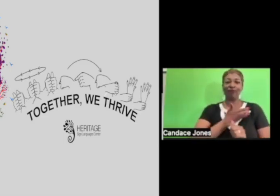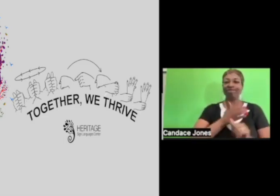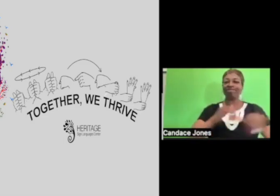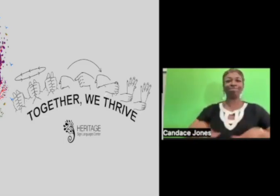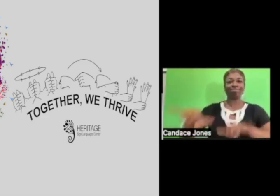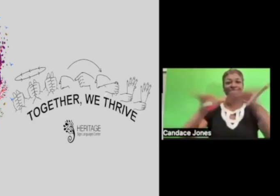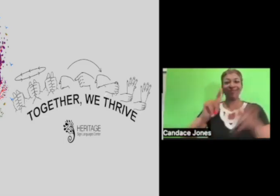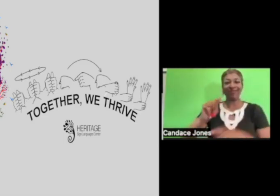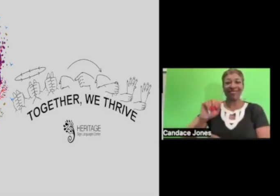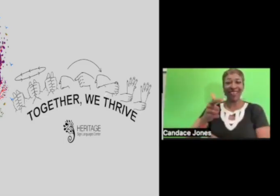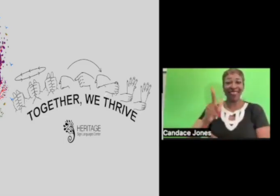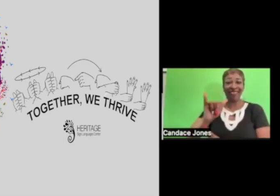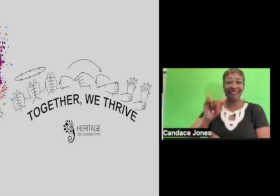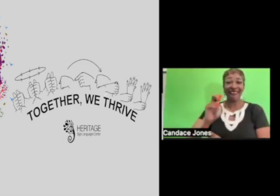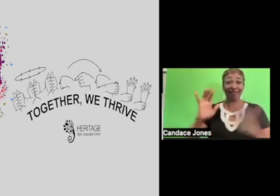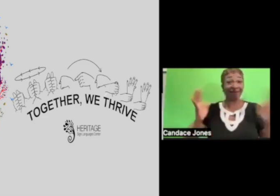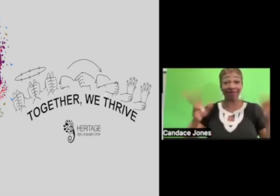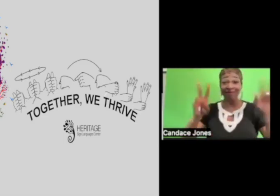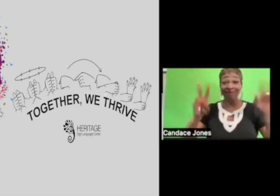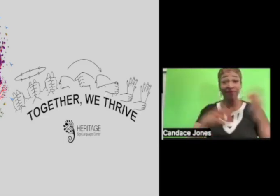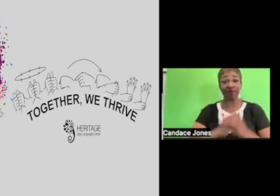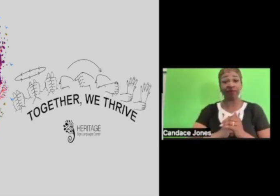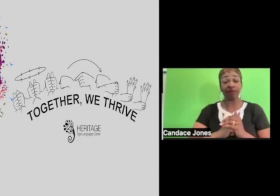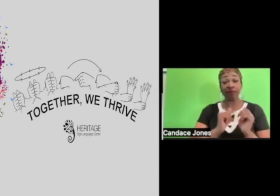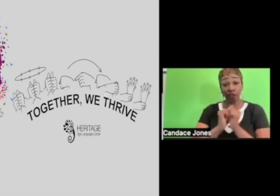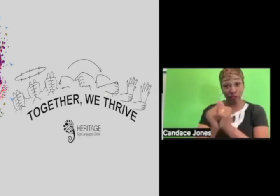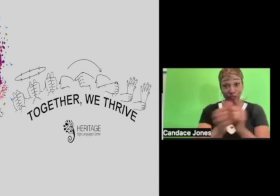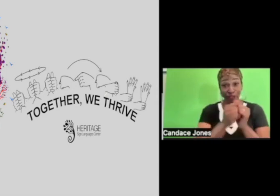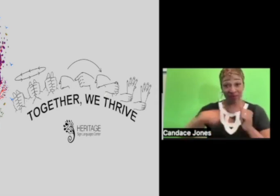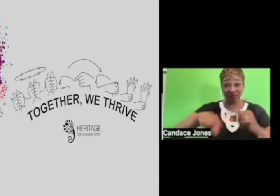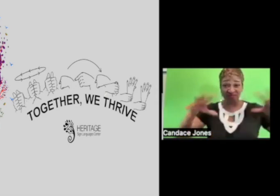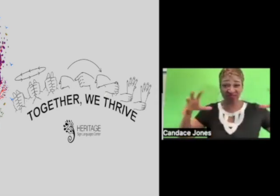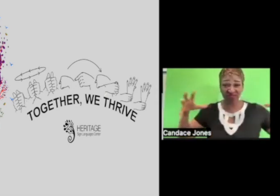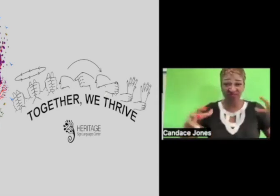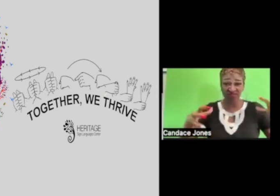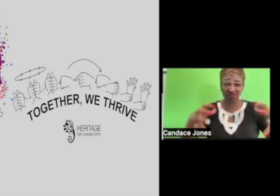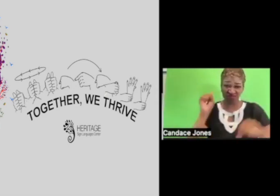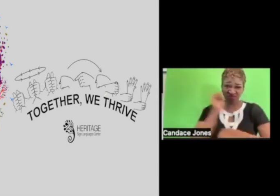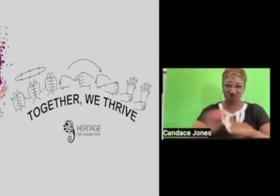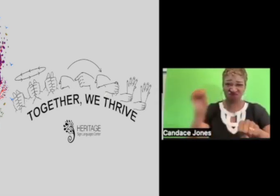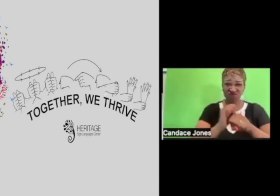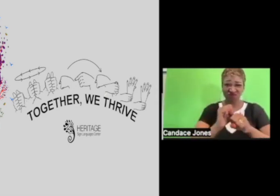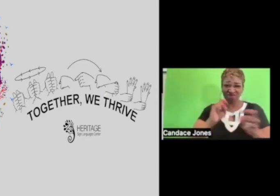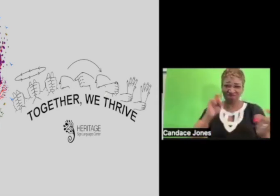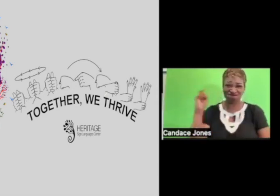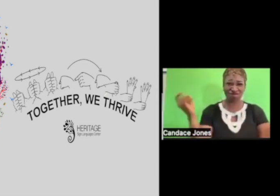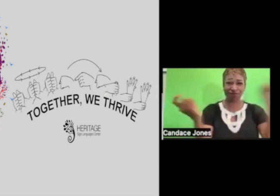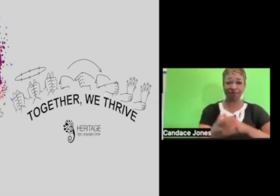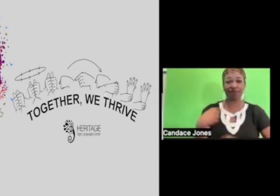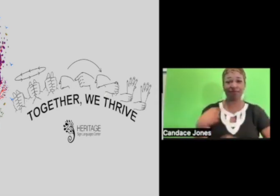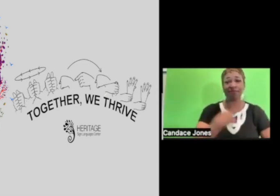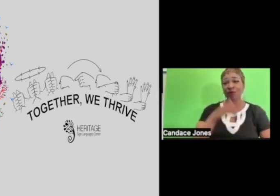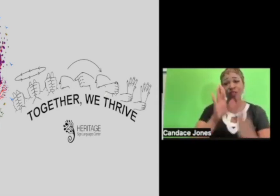We're going to close now to share with you this notion that together we